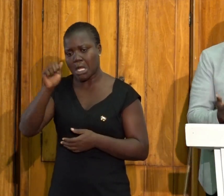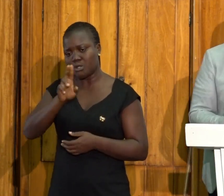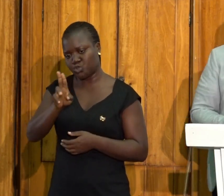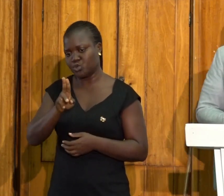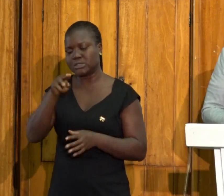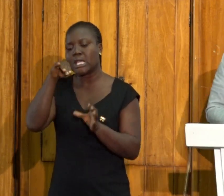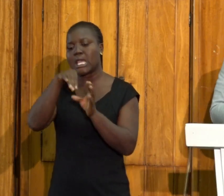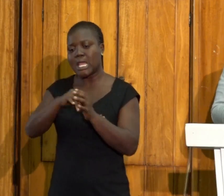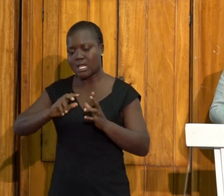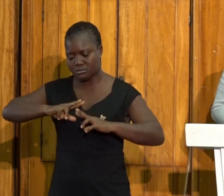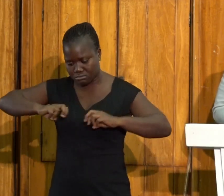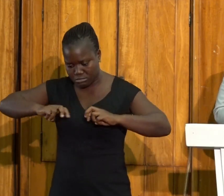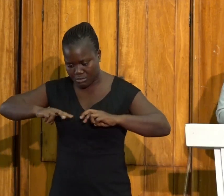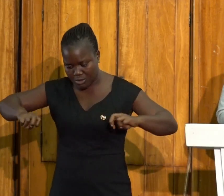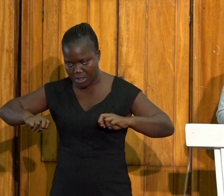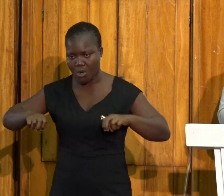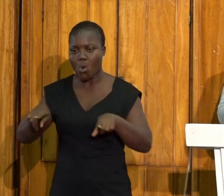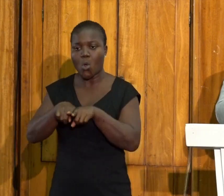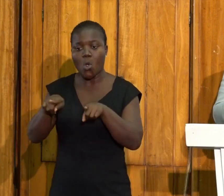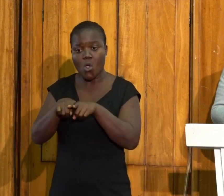And the other thing is